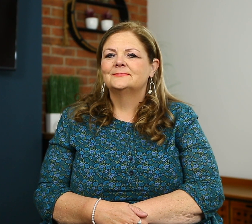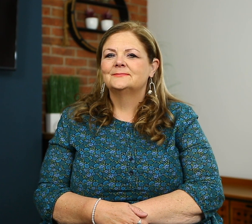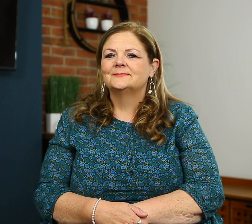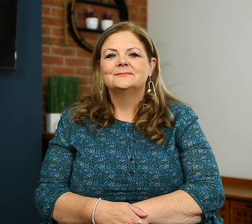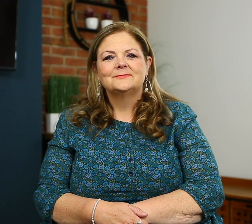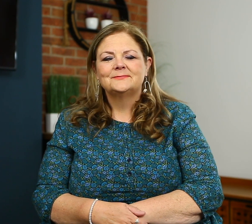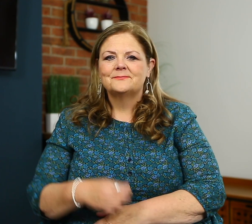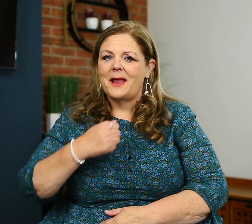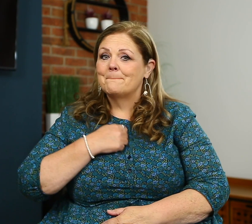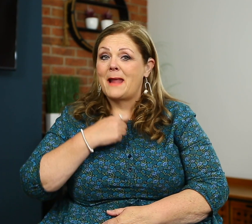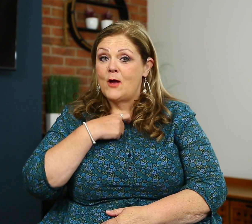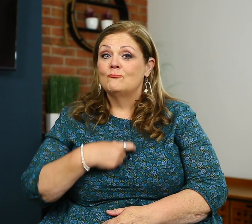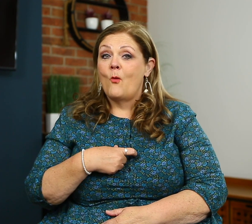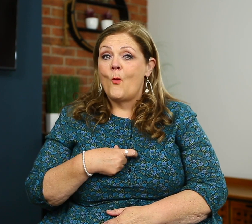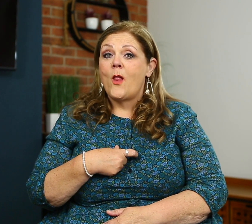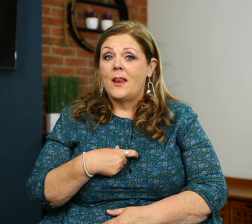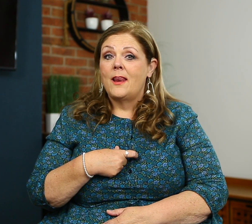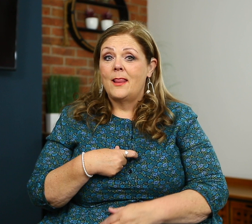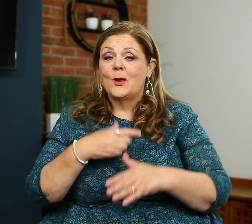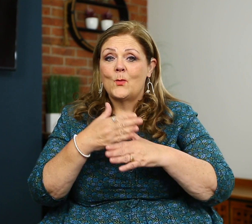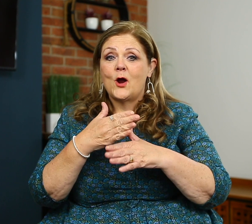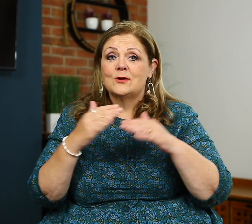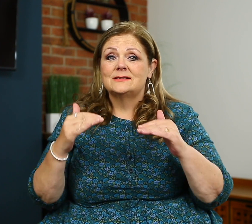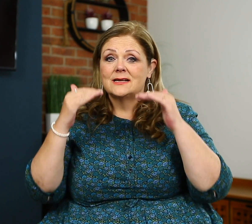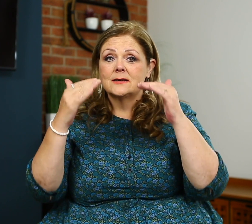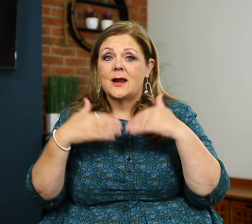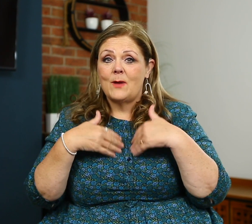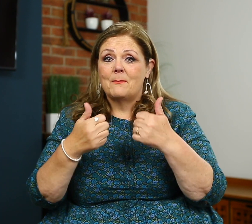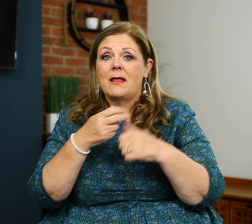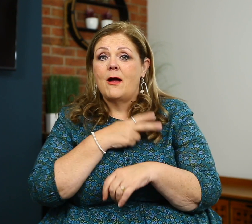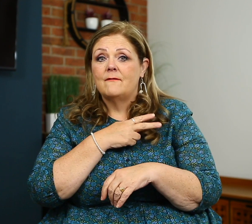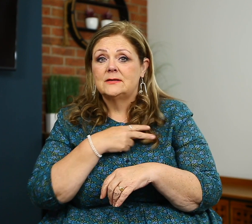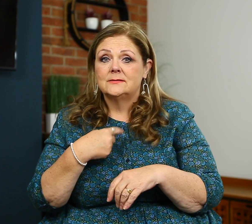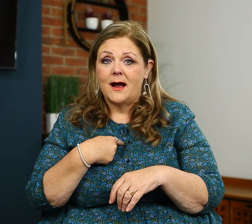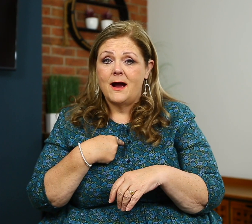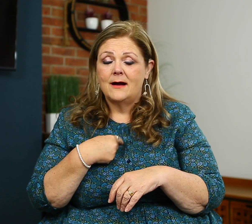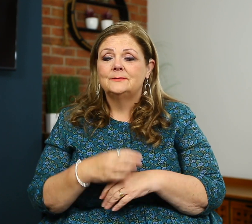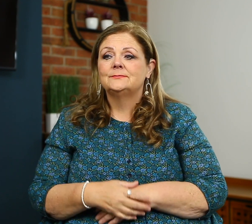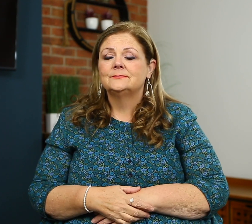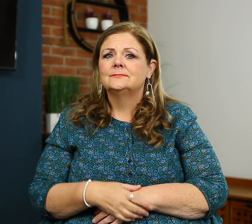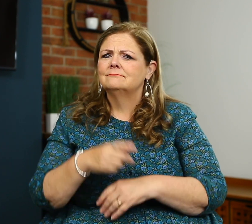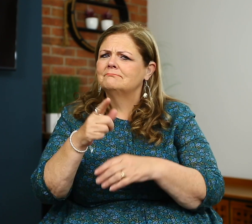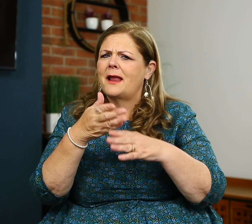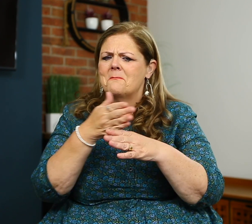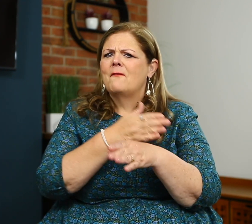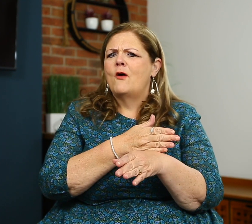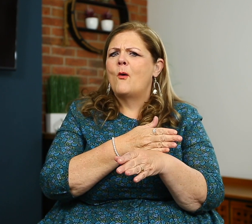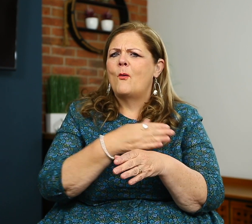So, my current job role is Senior Wellbeing Officer. But prior to this, I worked